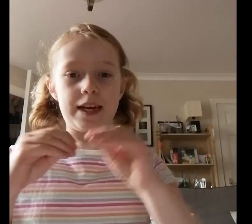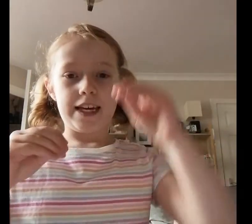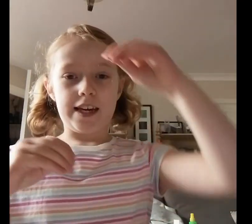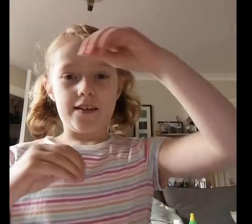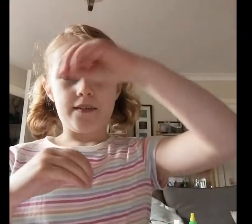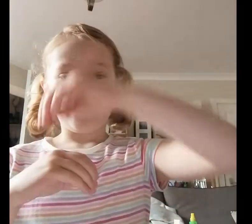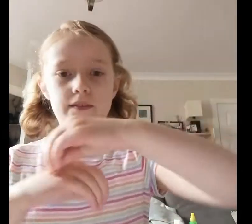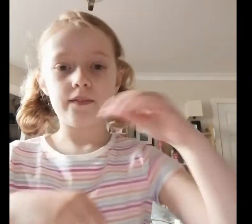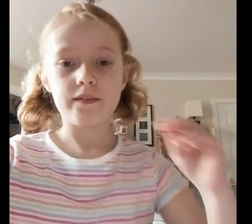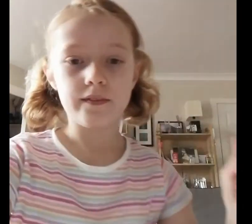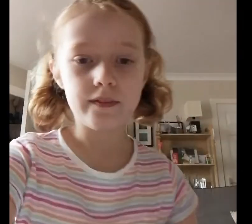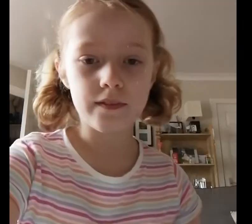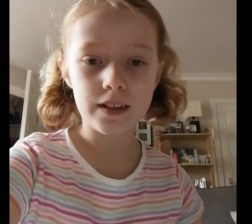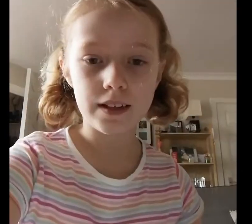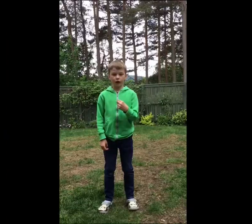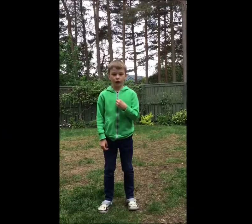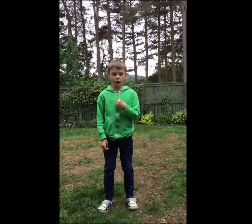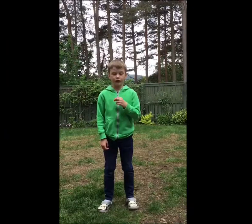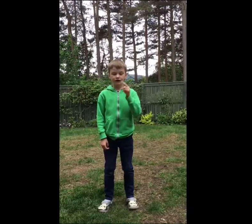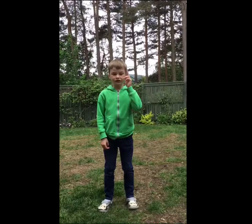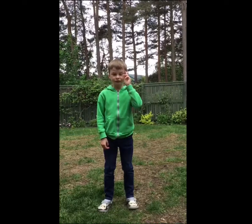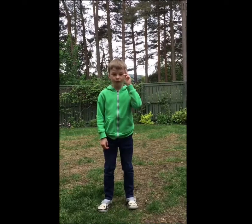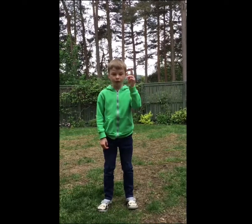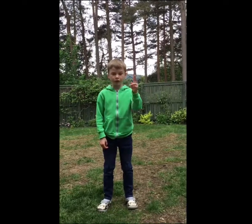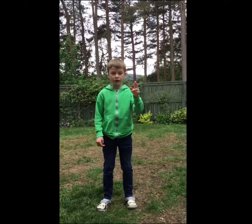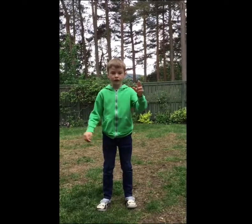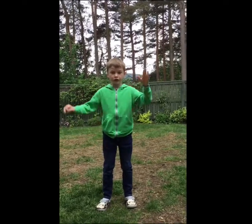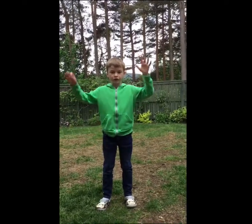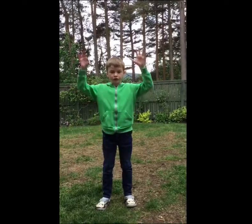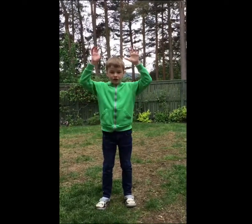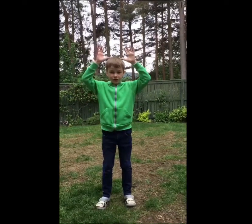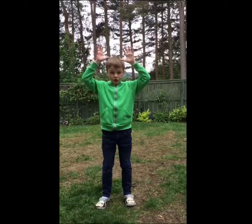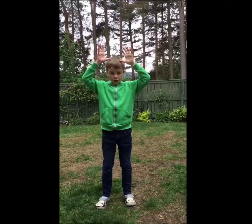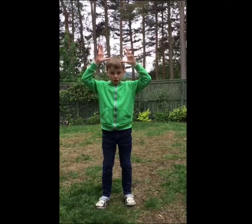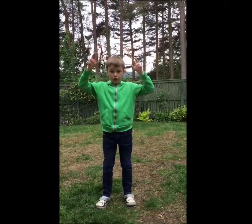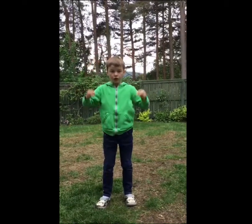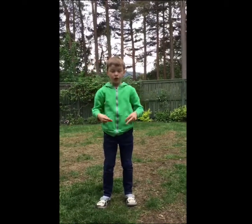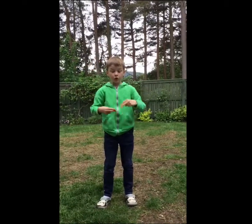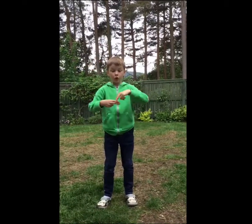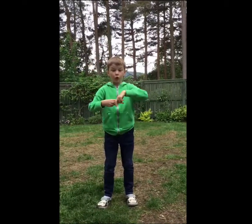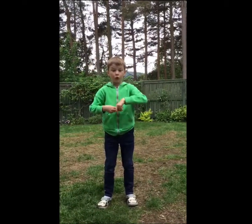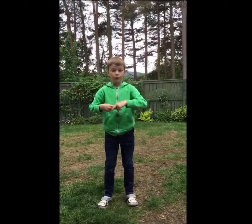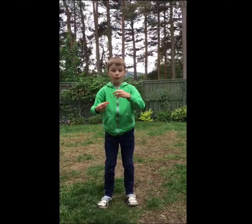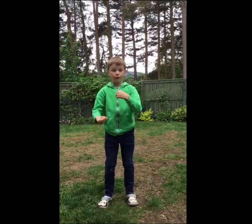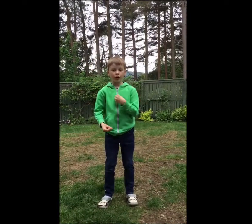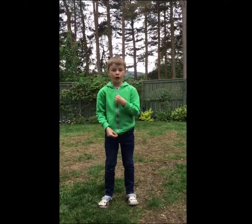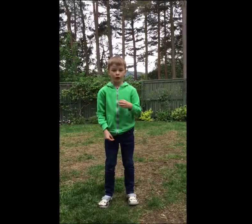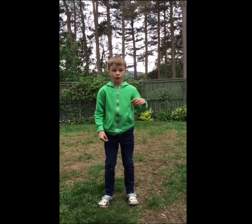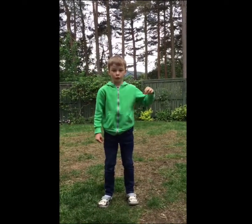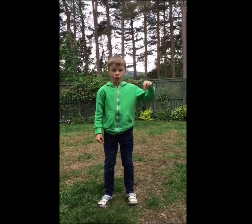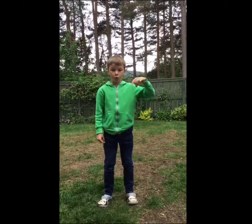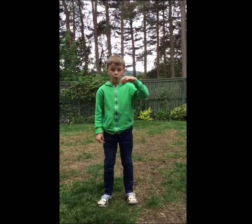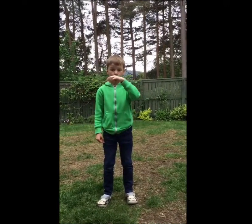bee. I spied a deer on my walk.